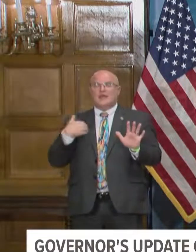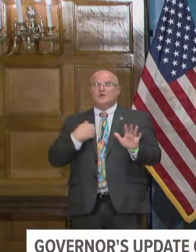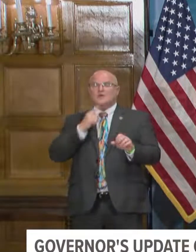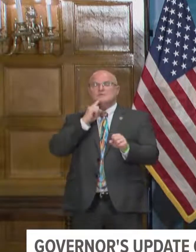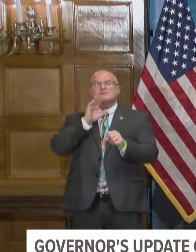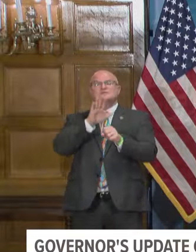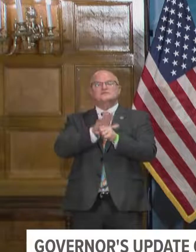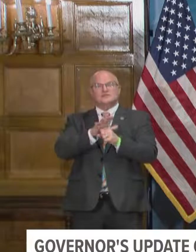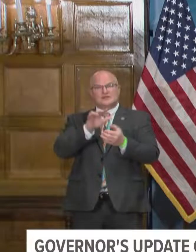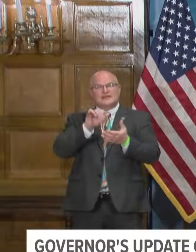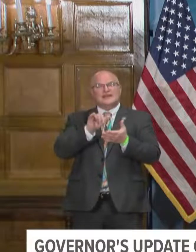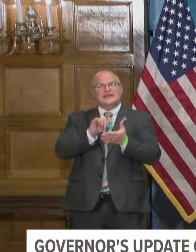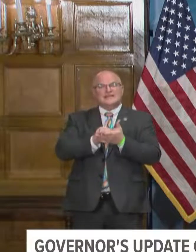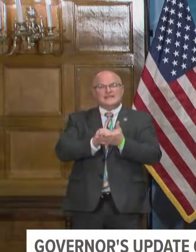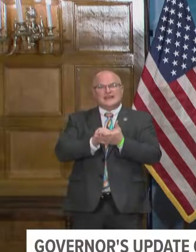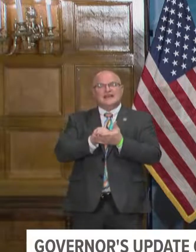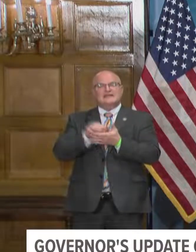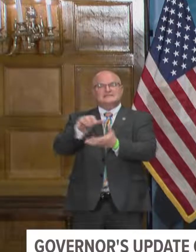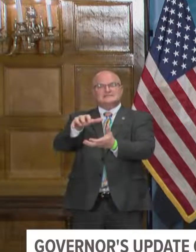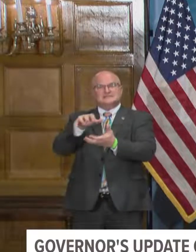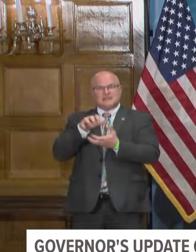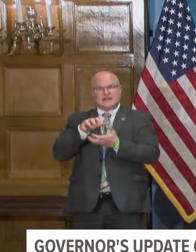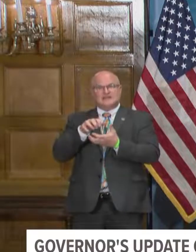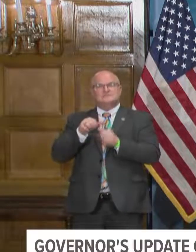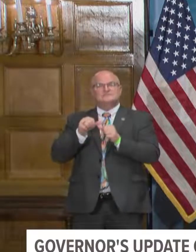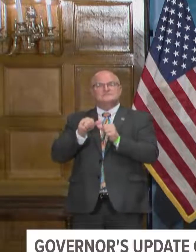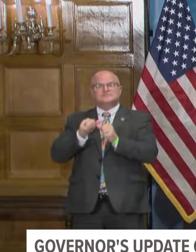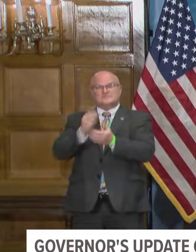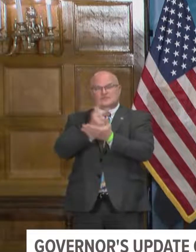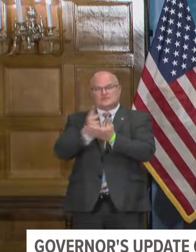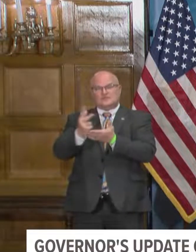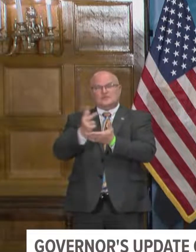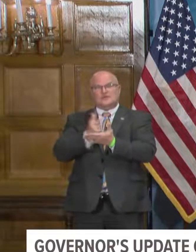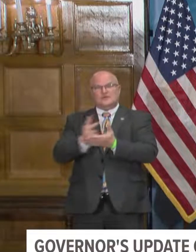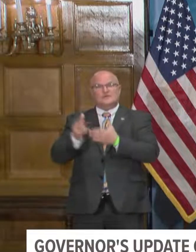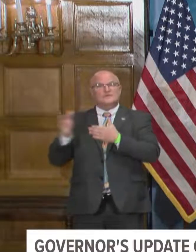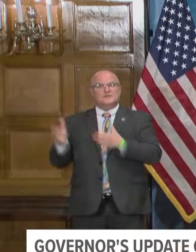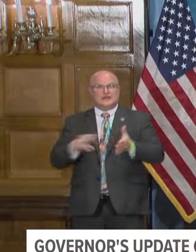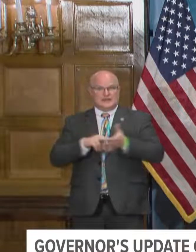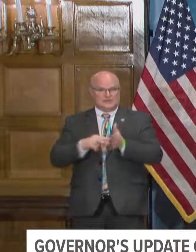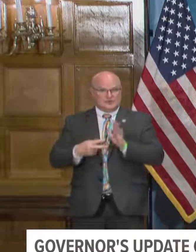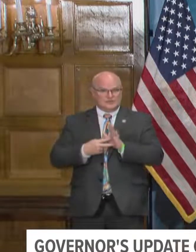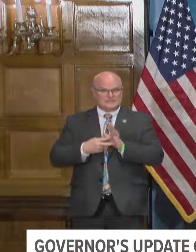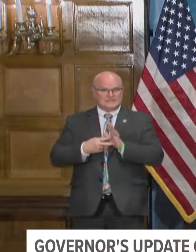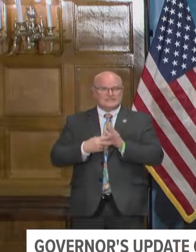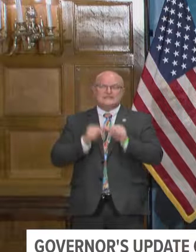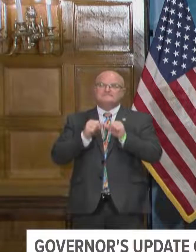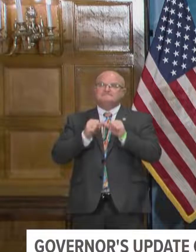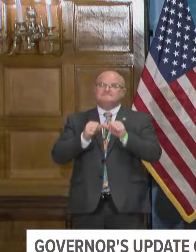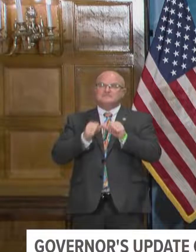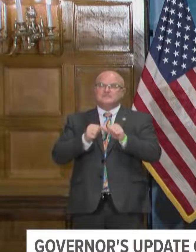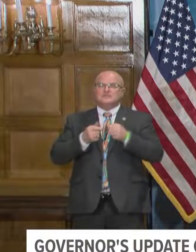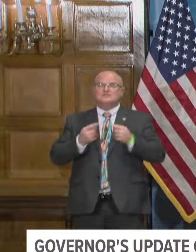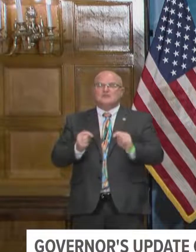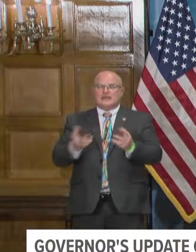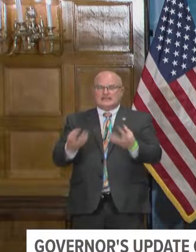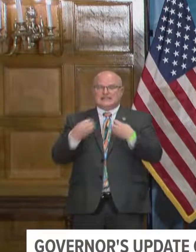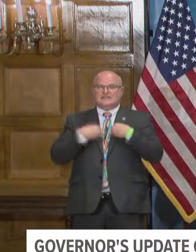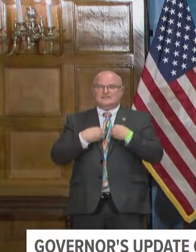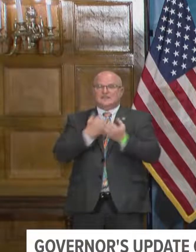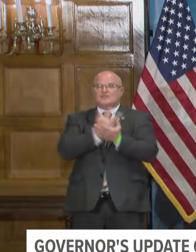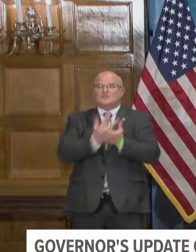that that supply chain will be good for 3 weeks for our planning purposes. They continue to try to give us 3 weeks